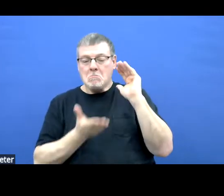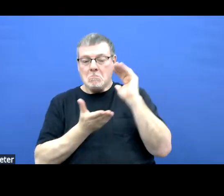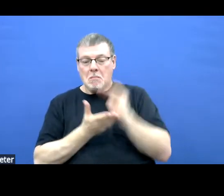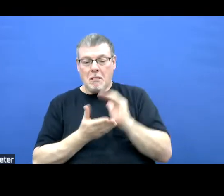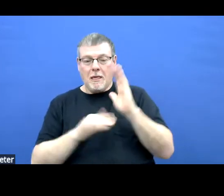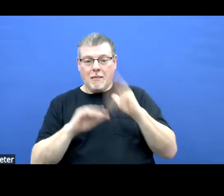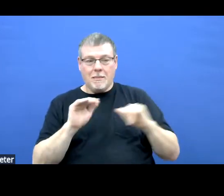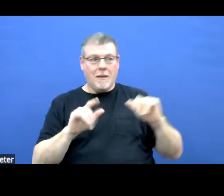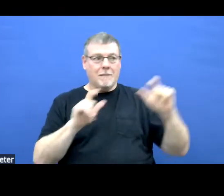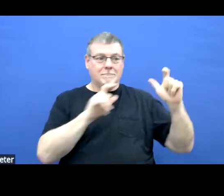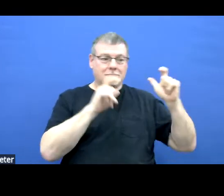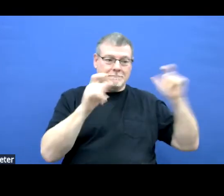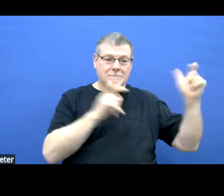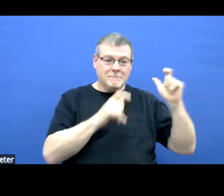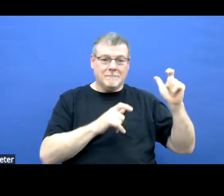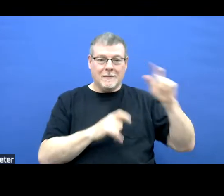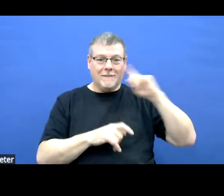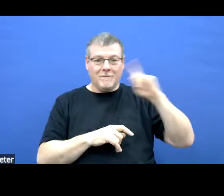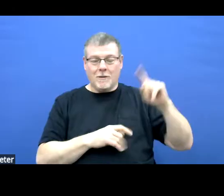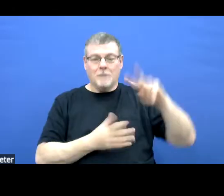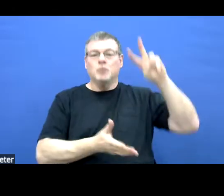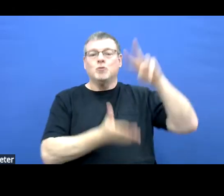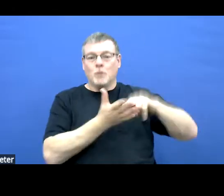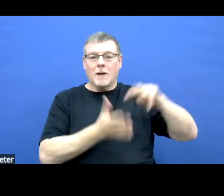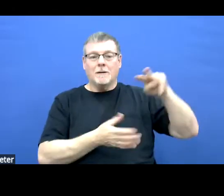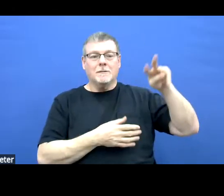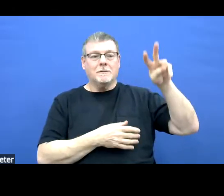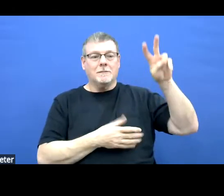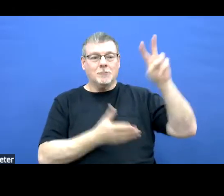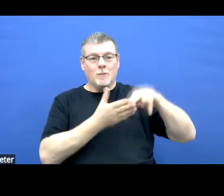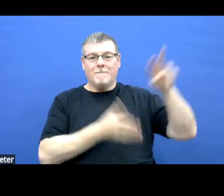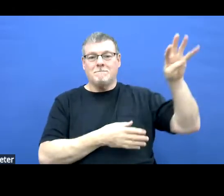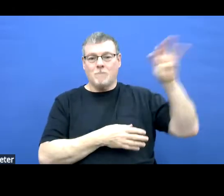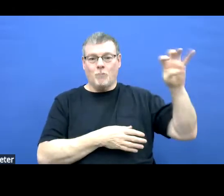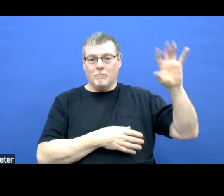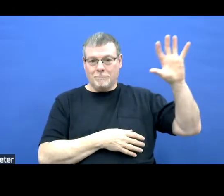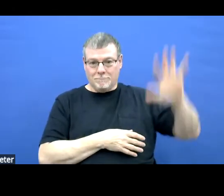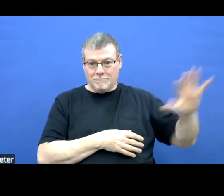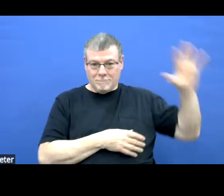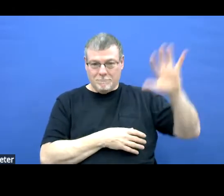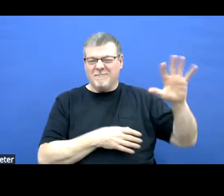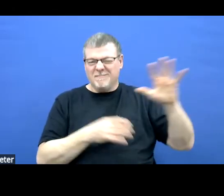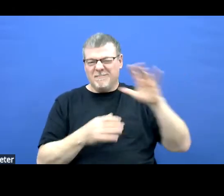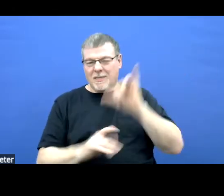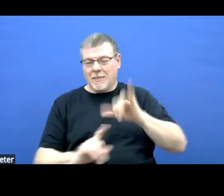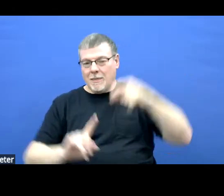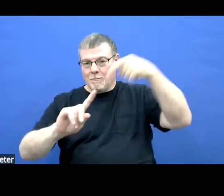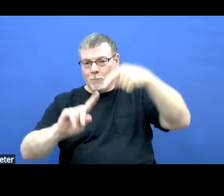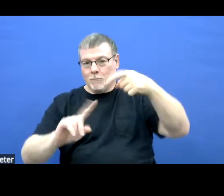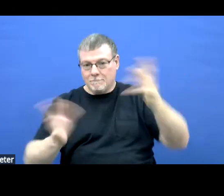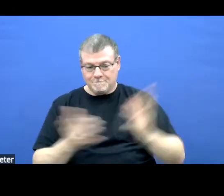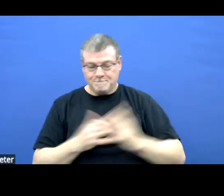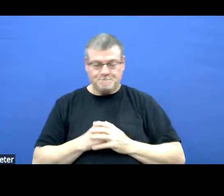market for the value for a 2,000 to 2,400 square foot home. So that's the idea of this.